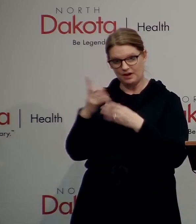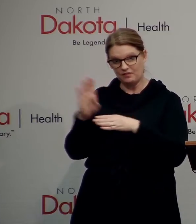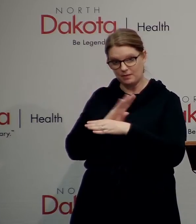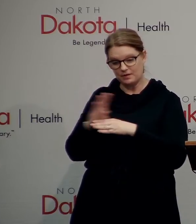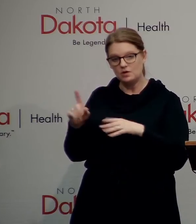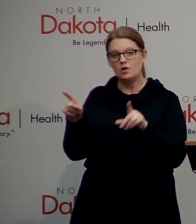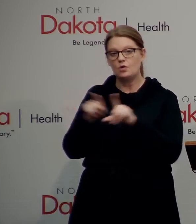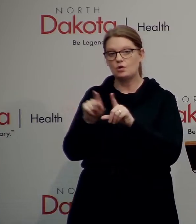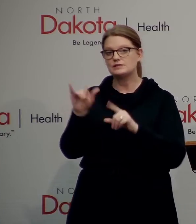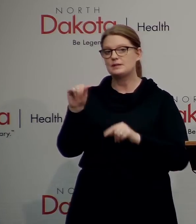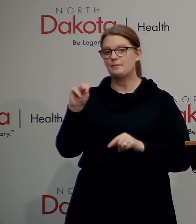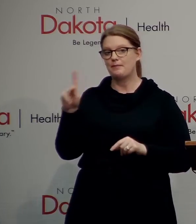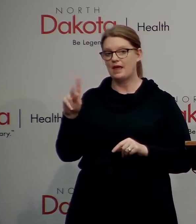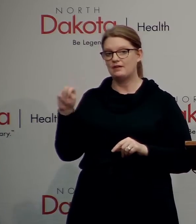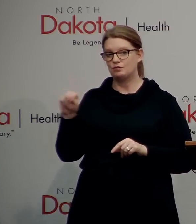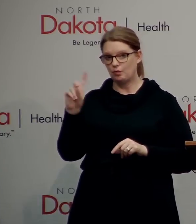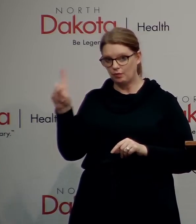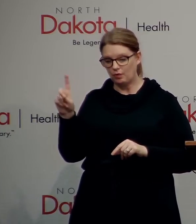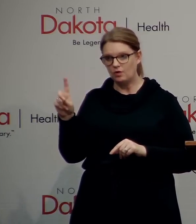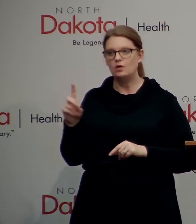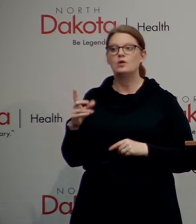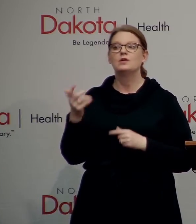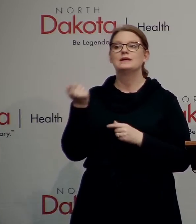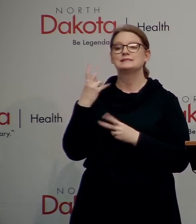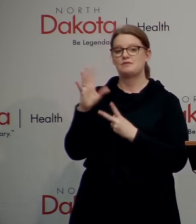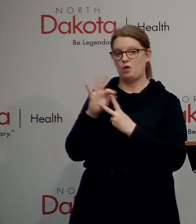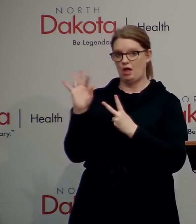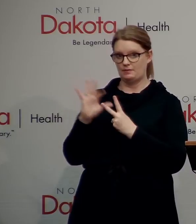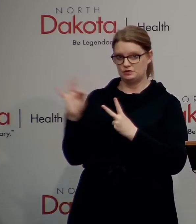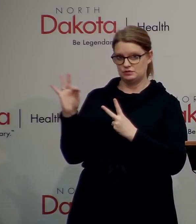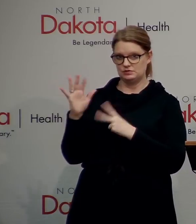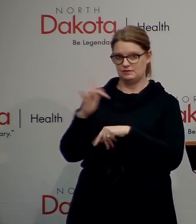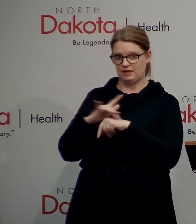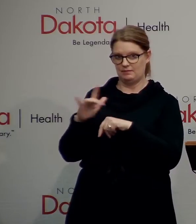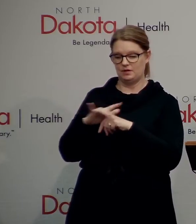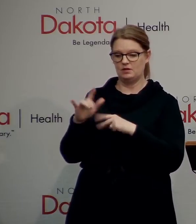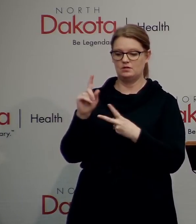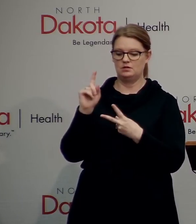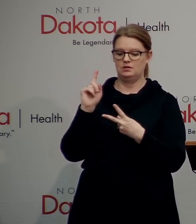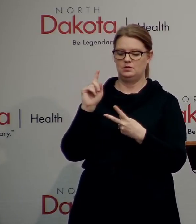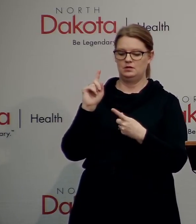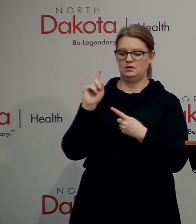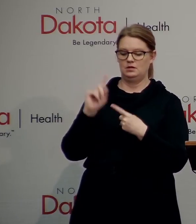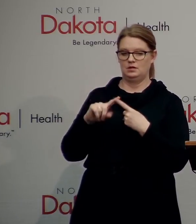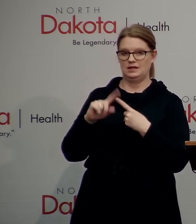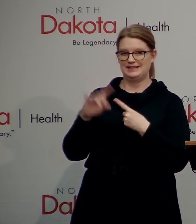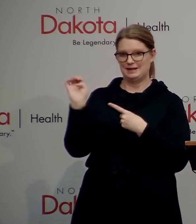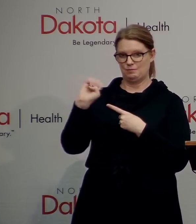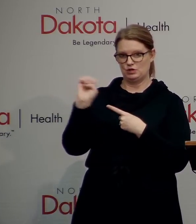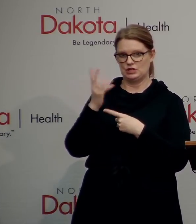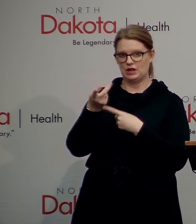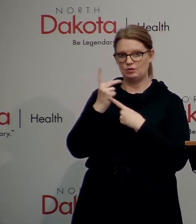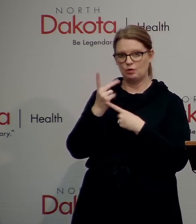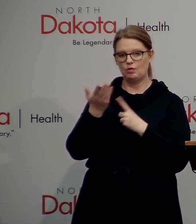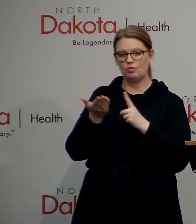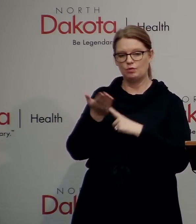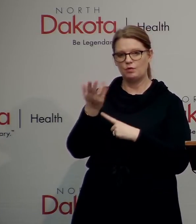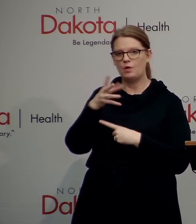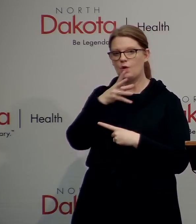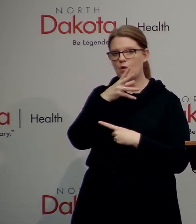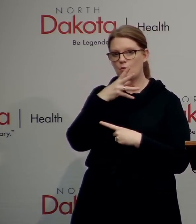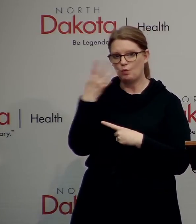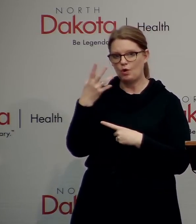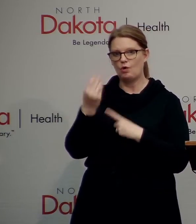Commerce and the Bank of North Dakota. We have several options. Option one is an emergency loan through our Rural